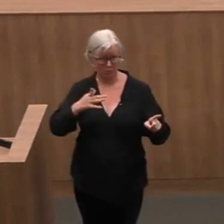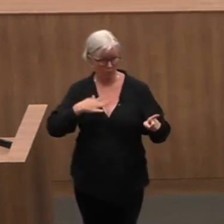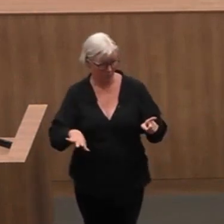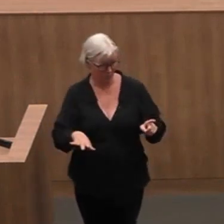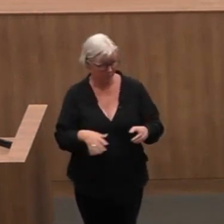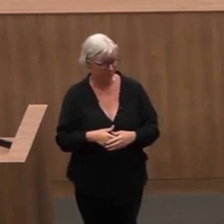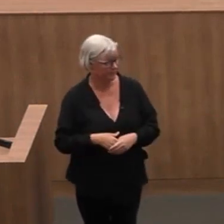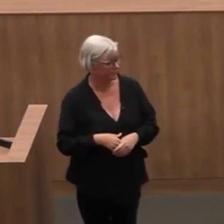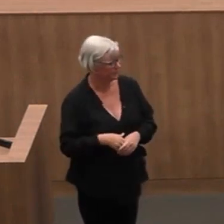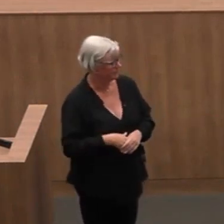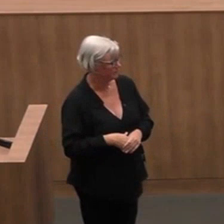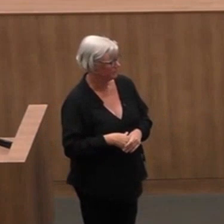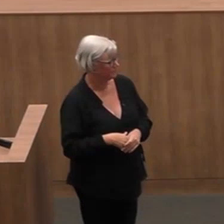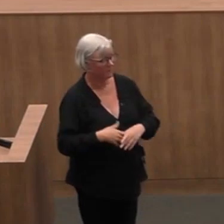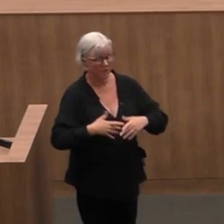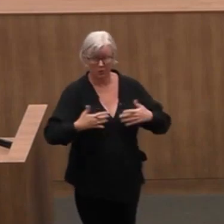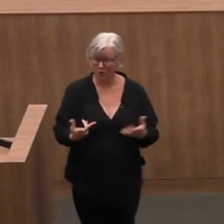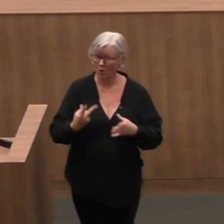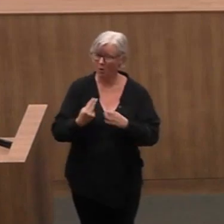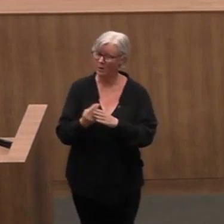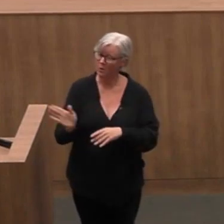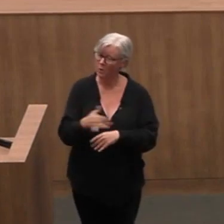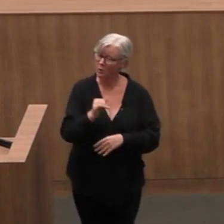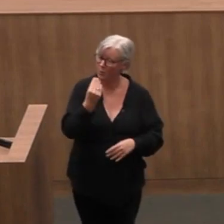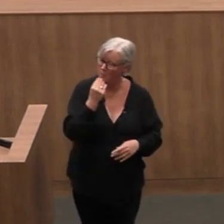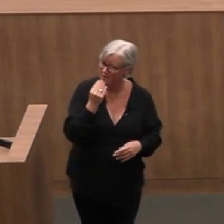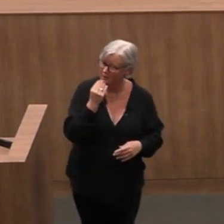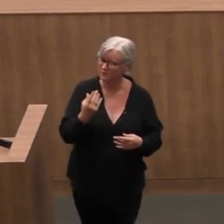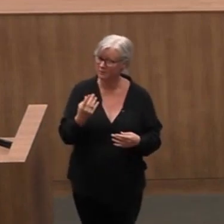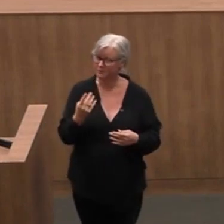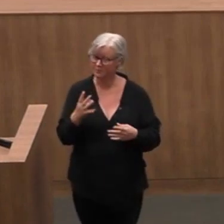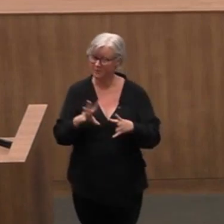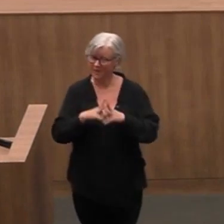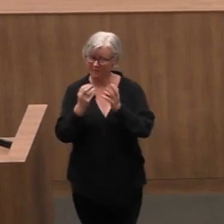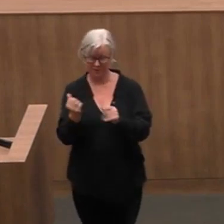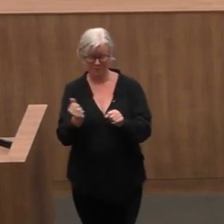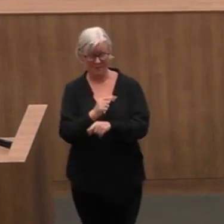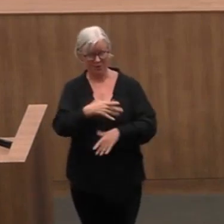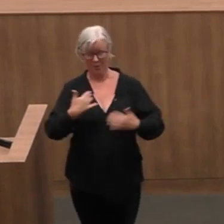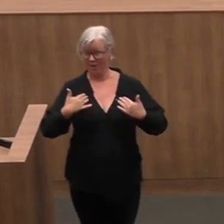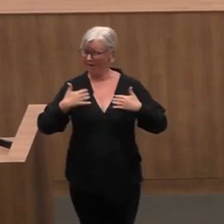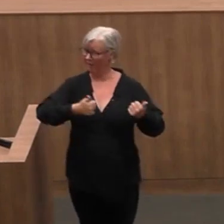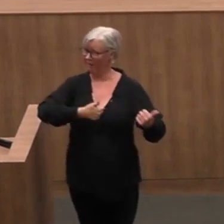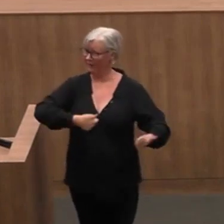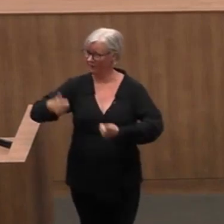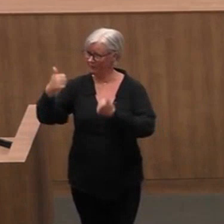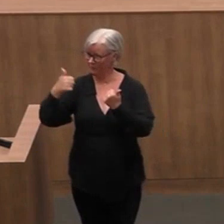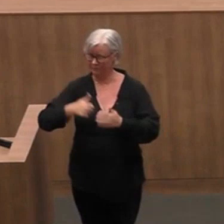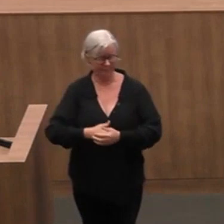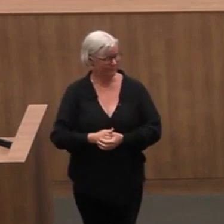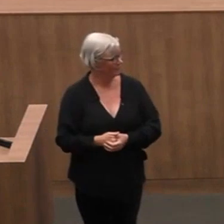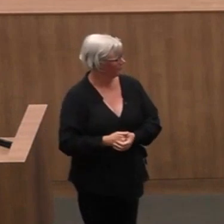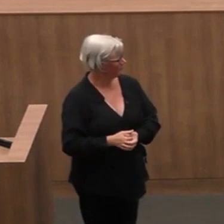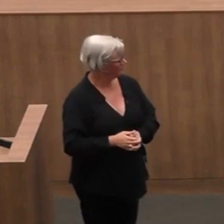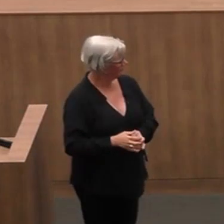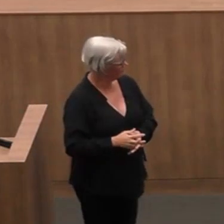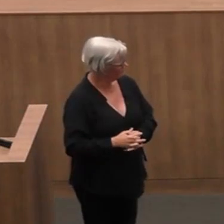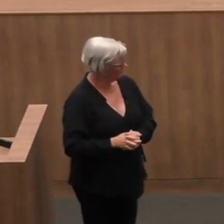and with your meals and all the bits that go to keeping you healthy and well. So you can get on